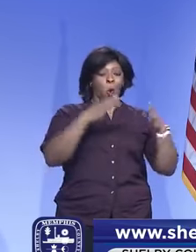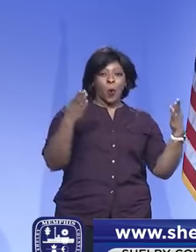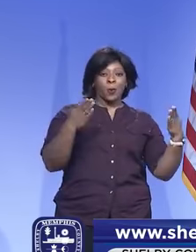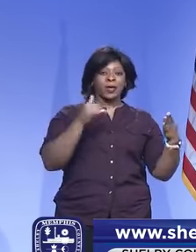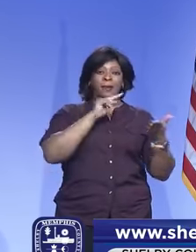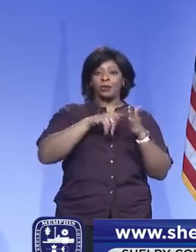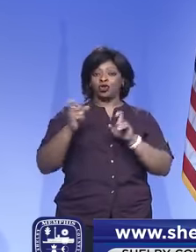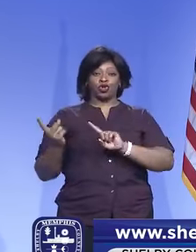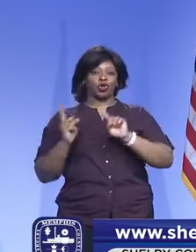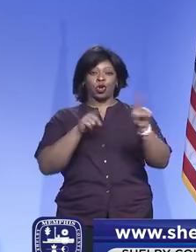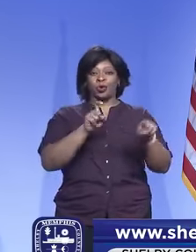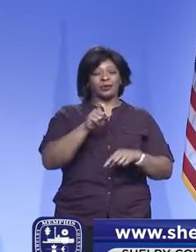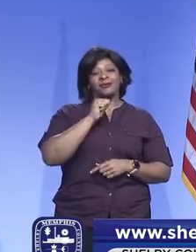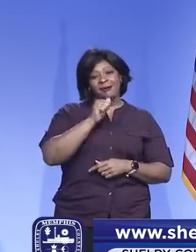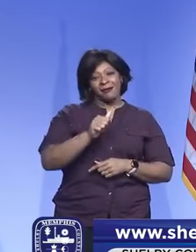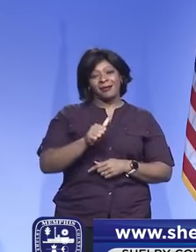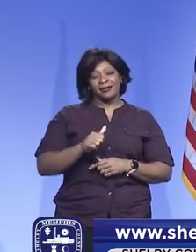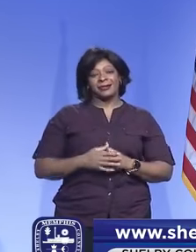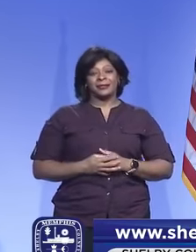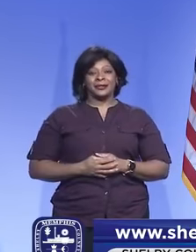go.